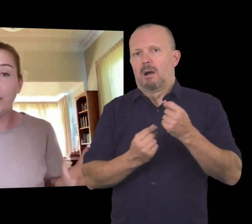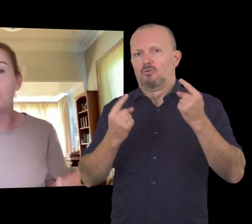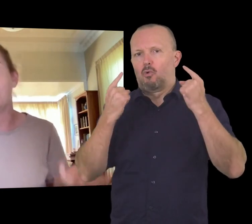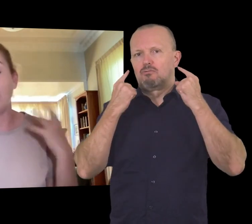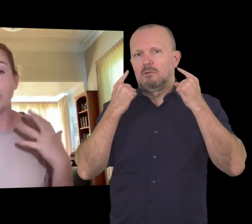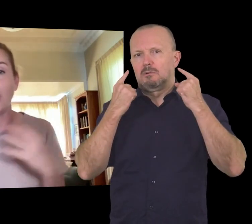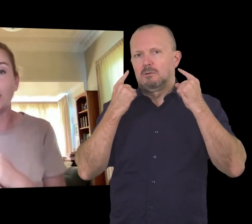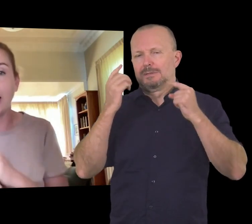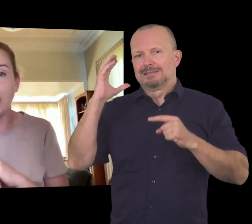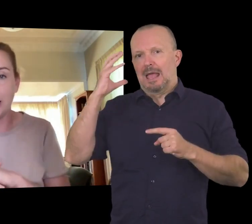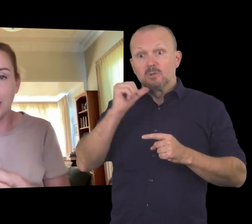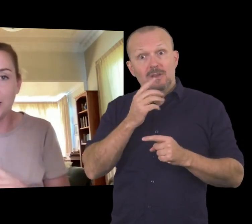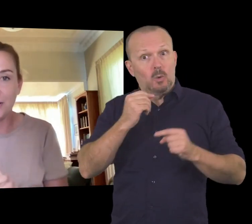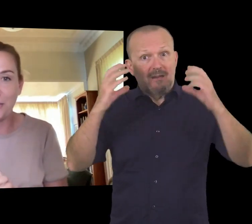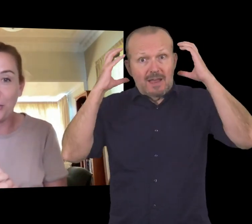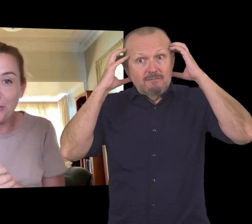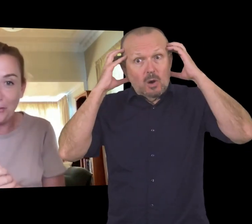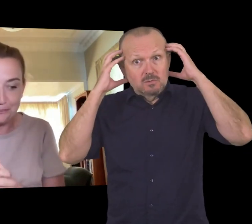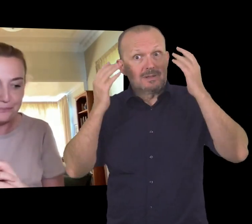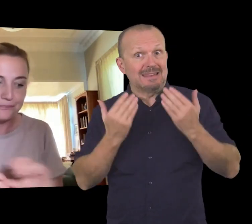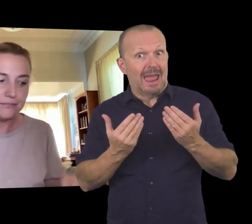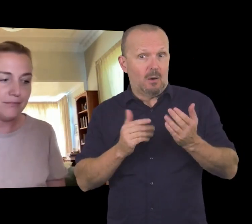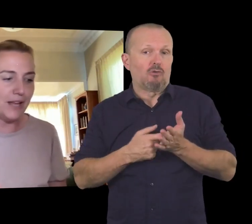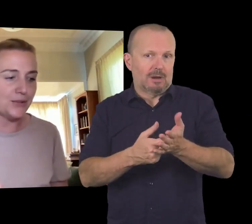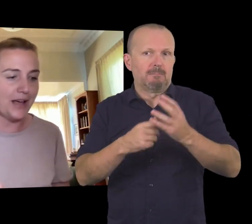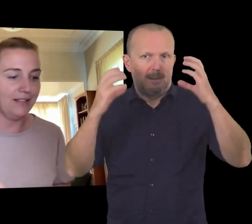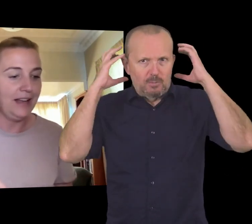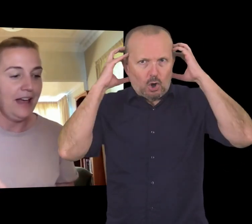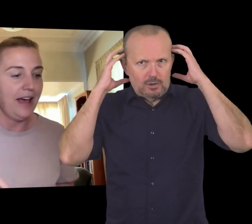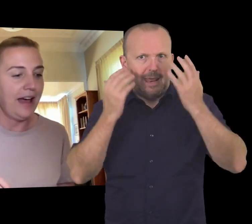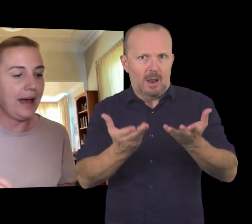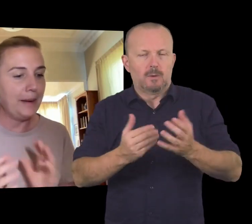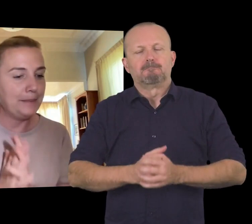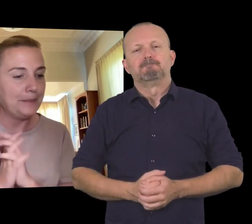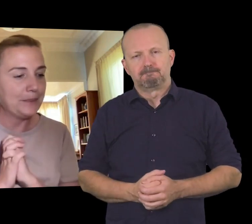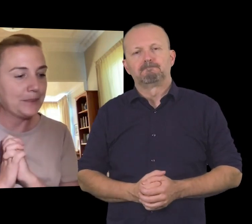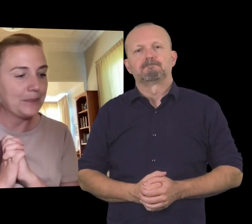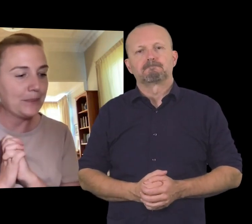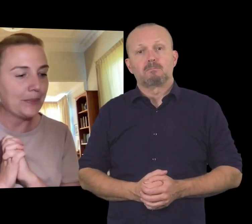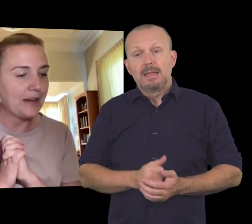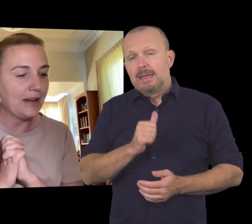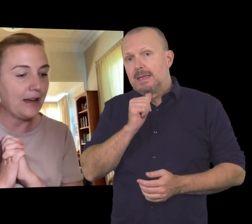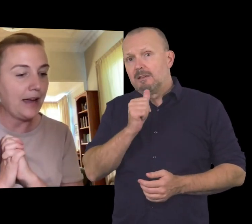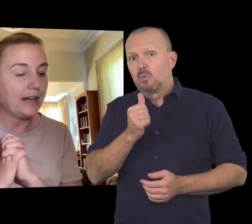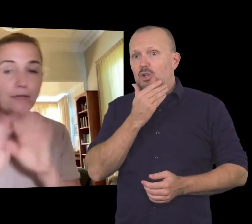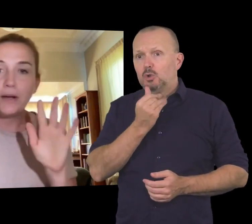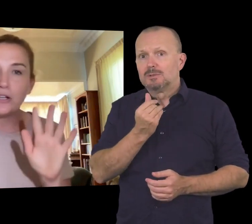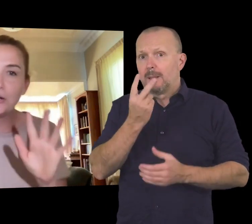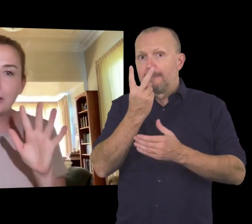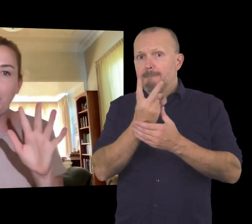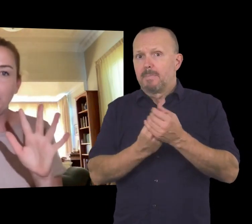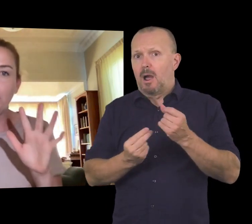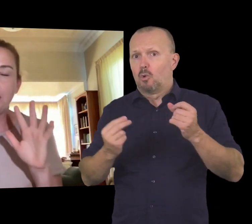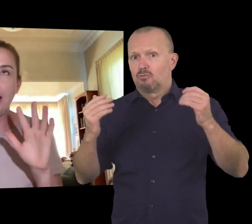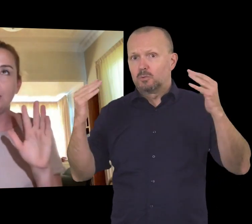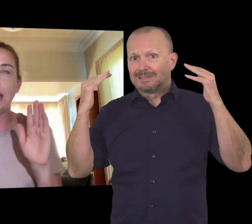have headphones, it's a great idea to put them on as well. And if we are